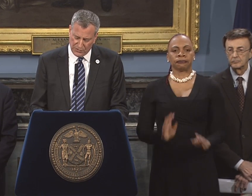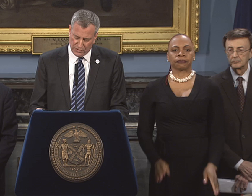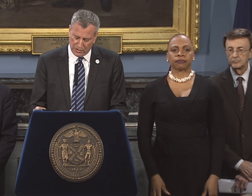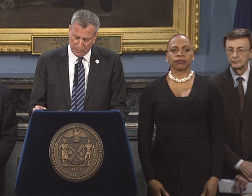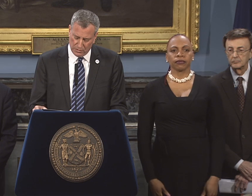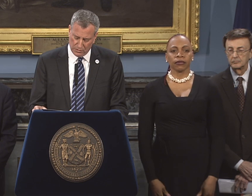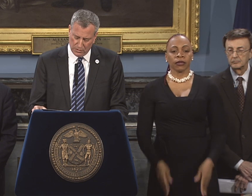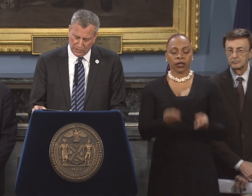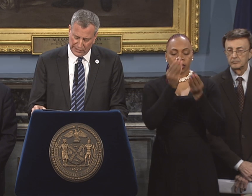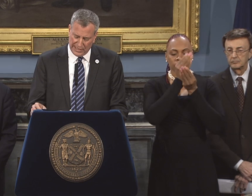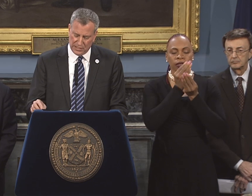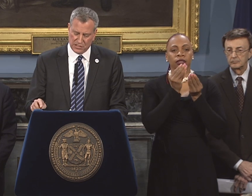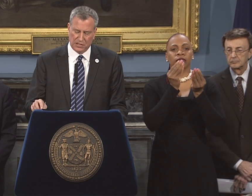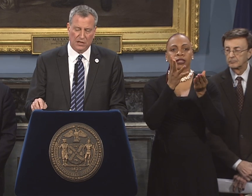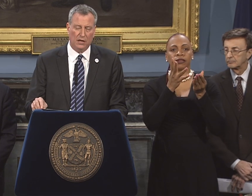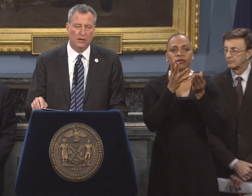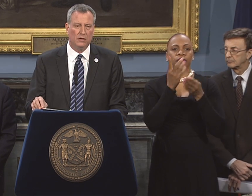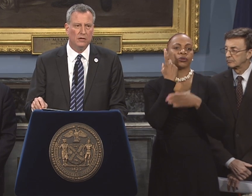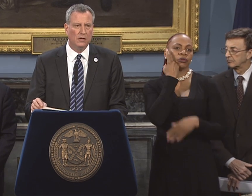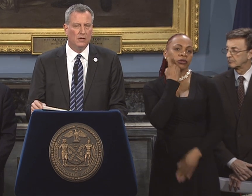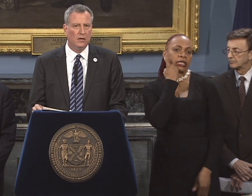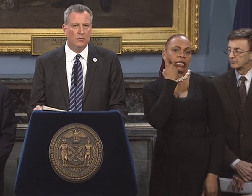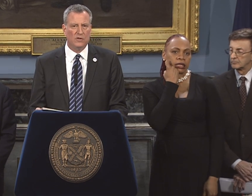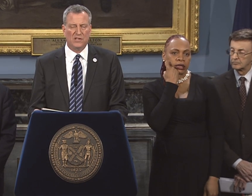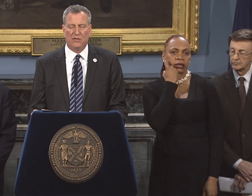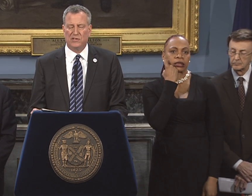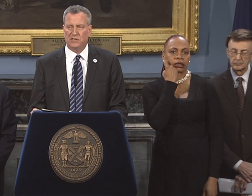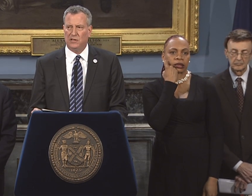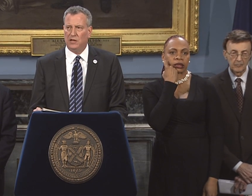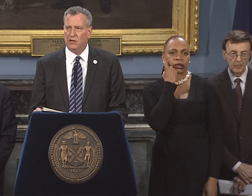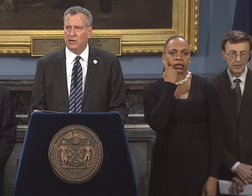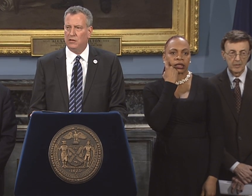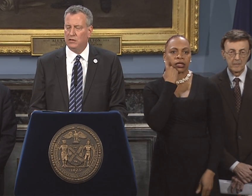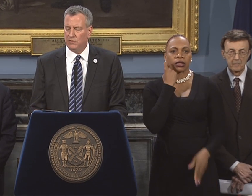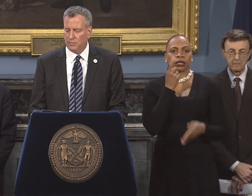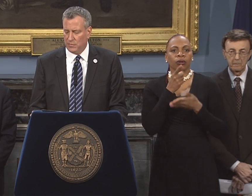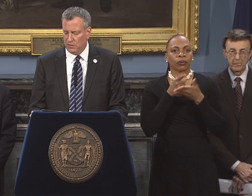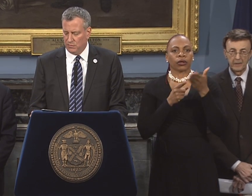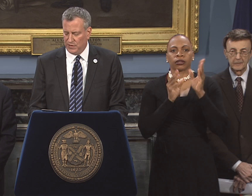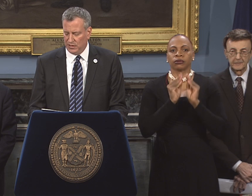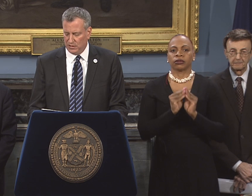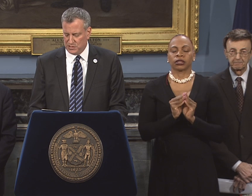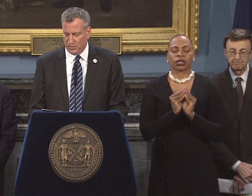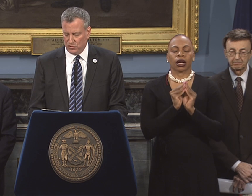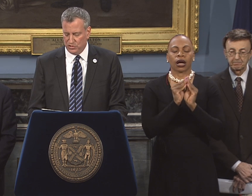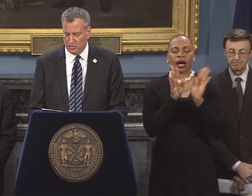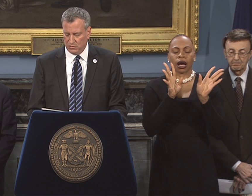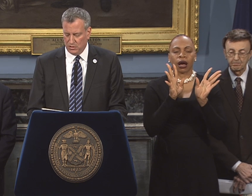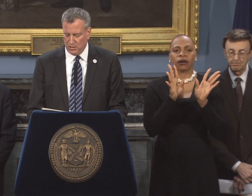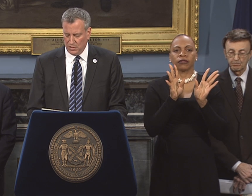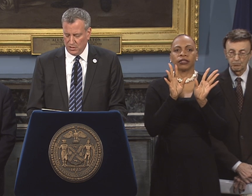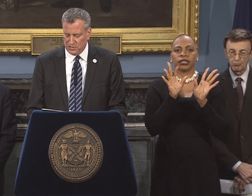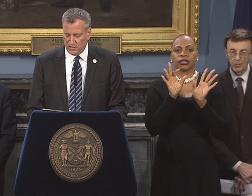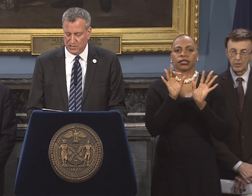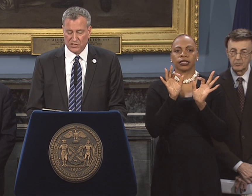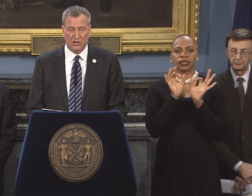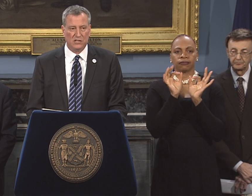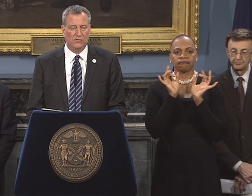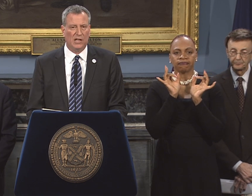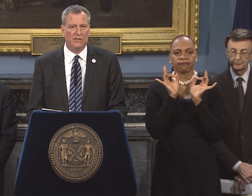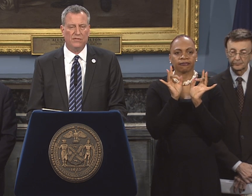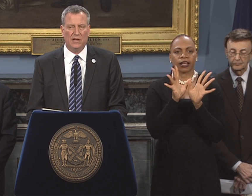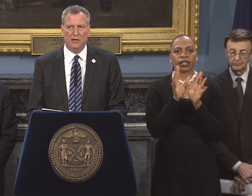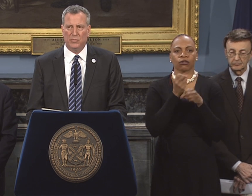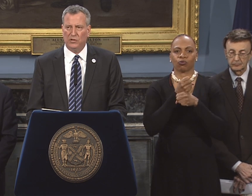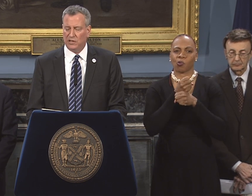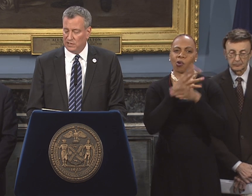Let's give you the latest on what is obviously a fatal explosion, serious loss